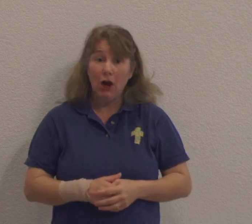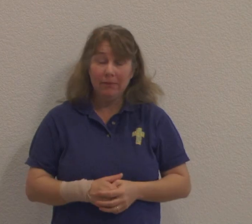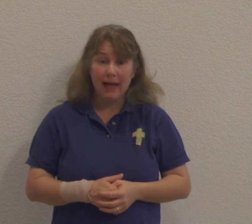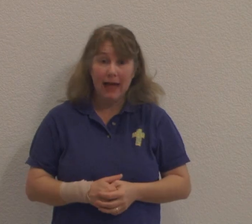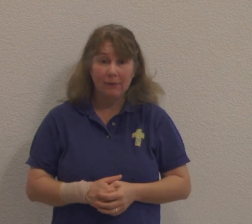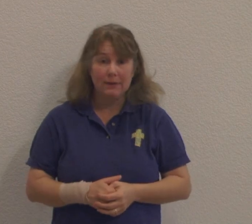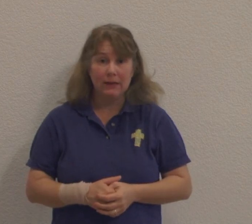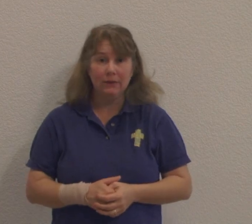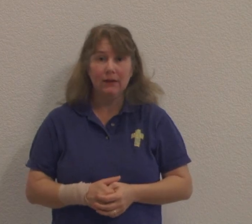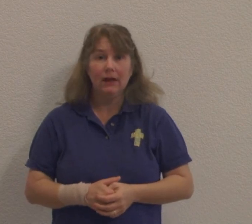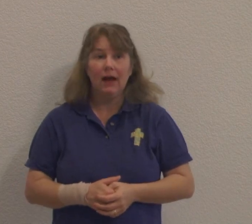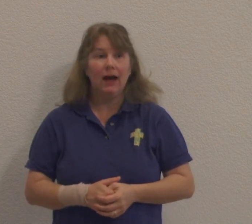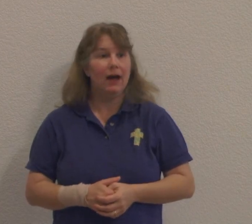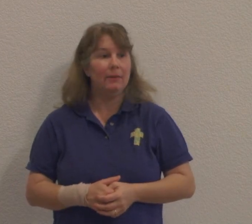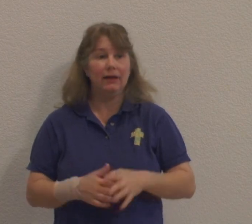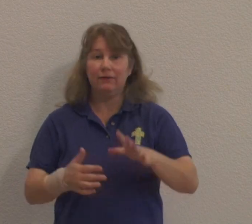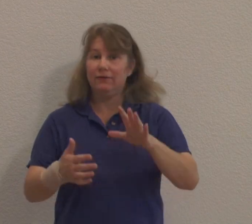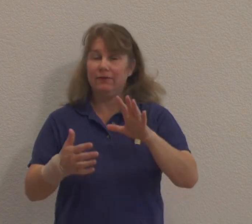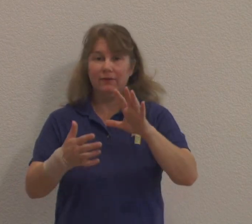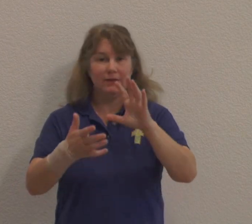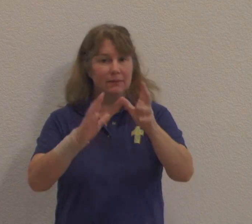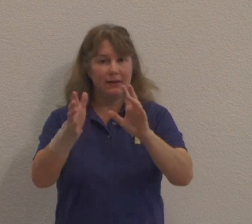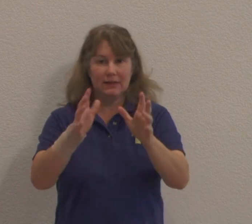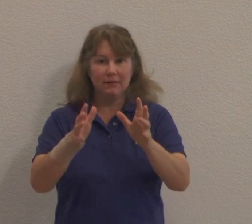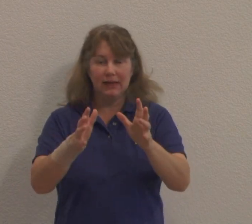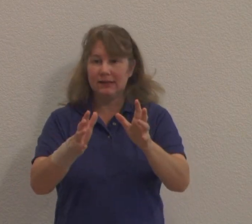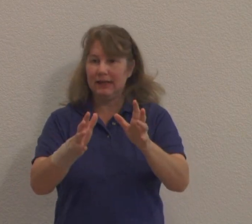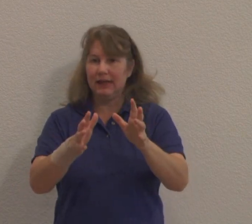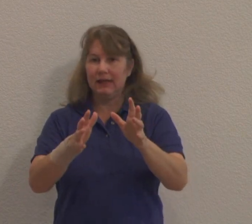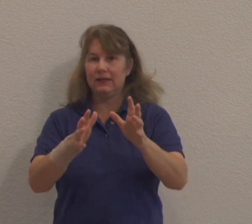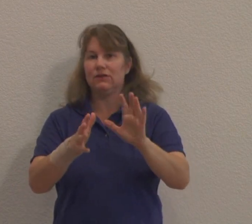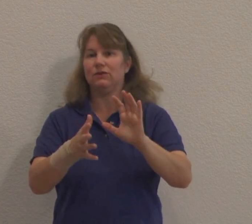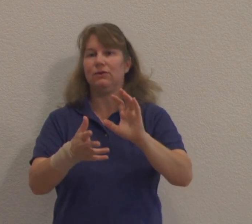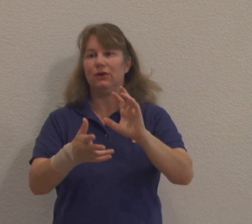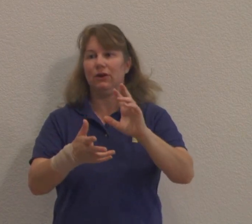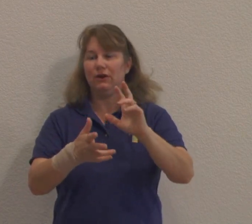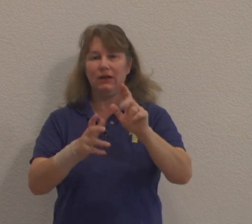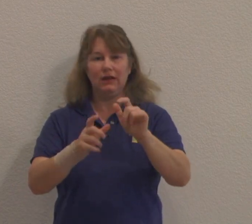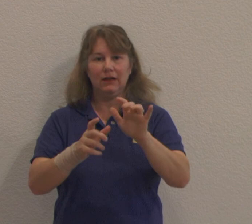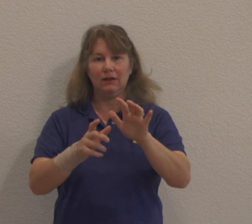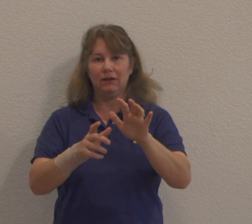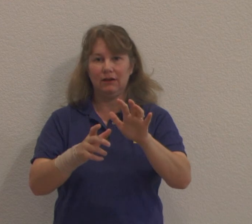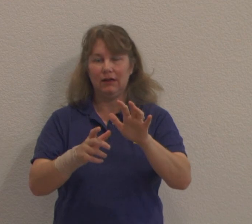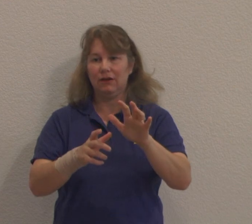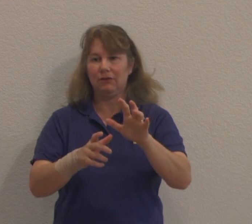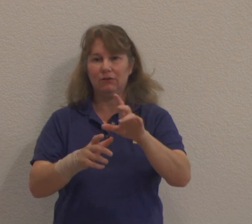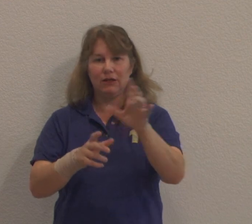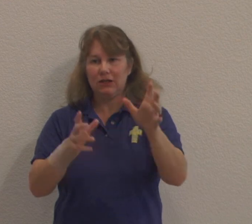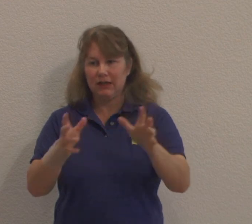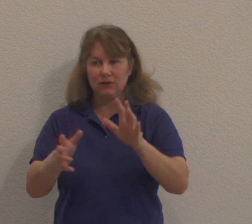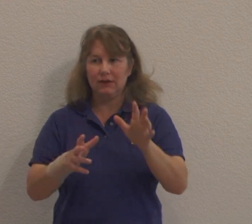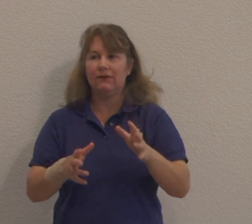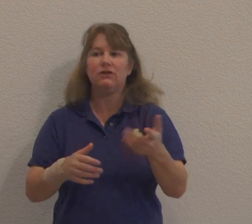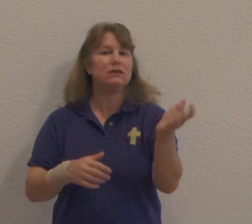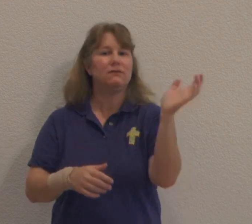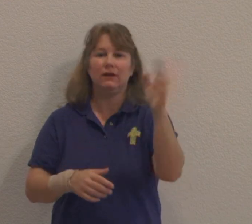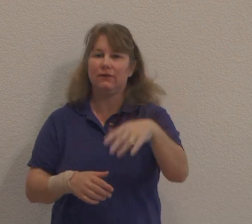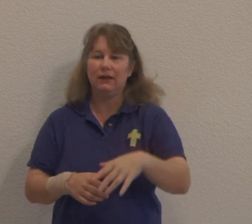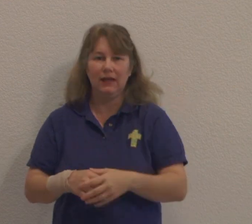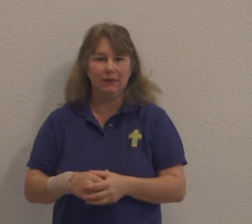hope that helps you. If something doesn't make sense, or you need a little, question answer, whatever, just feel free to email